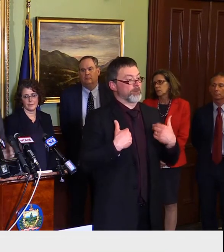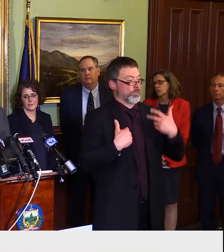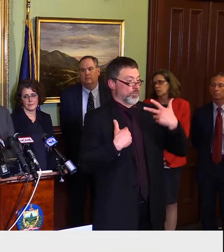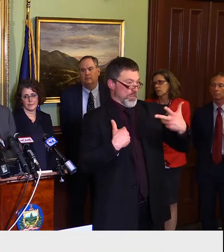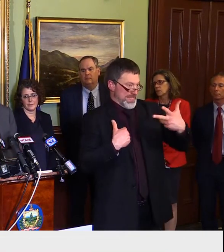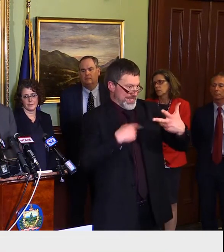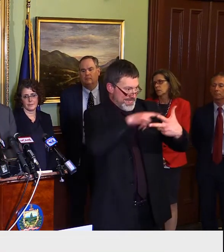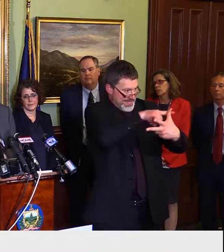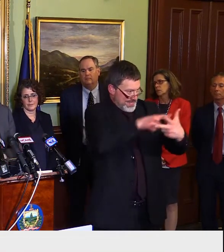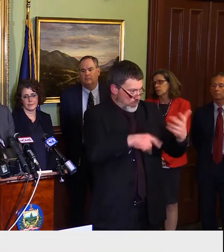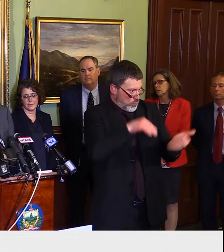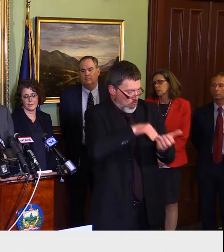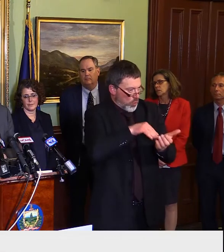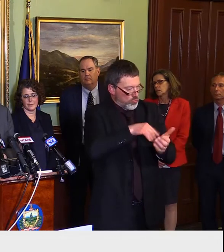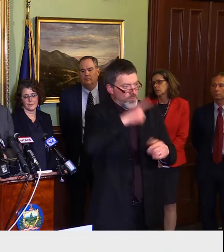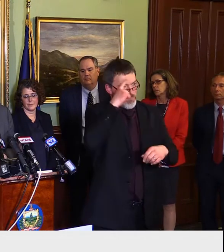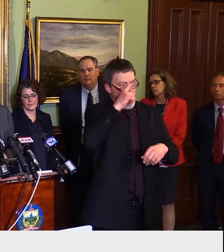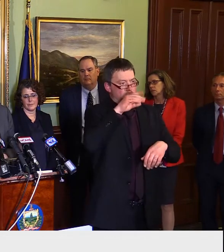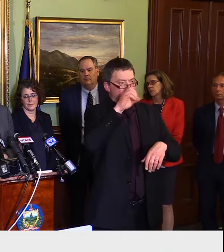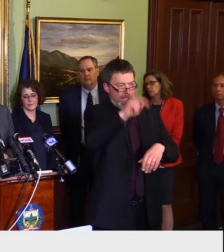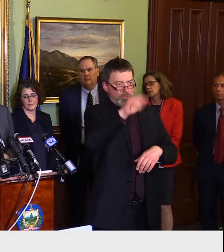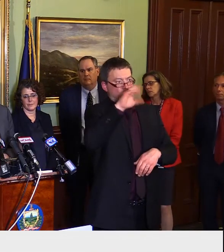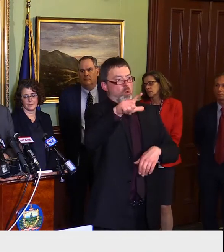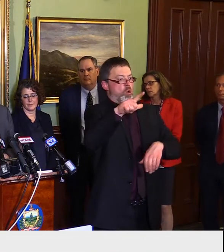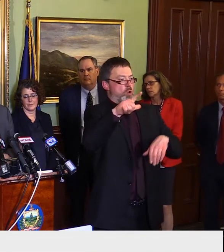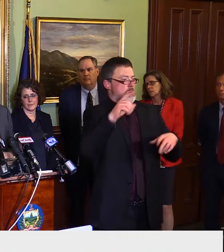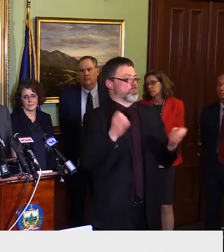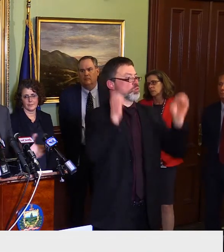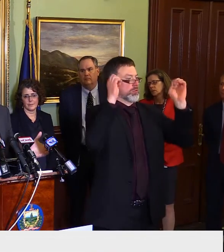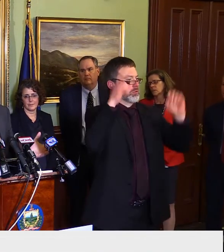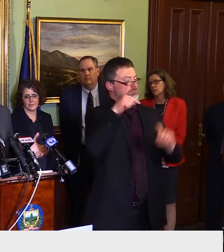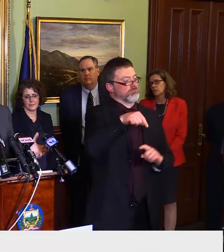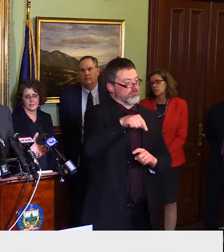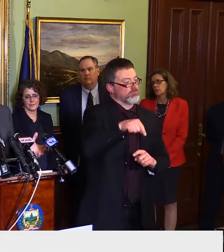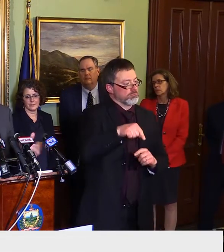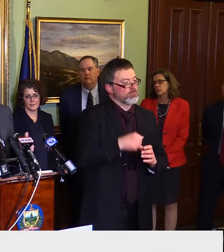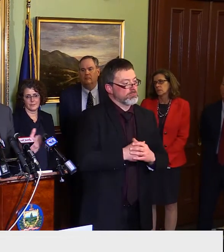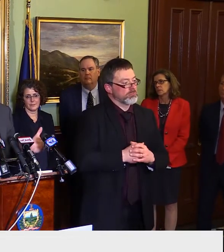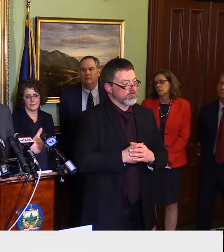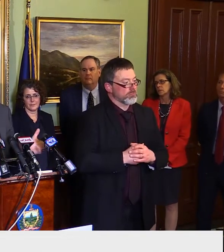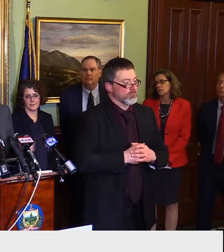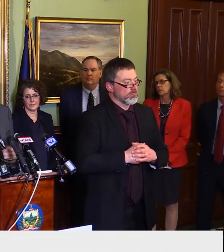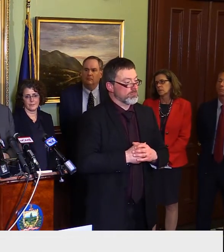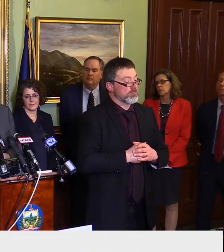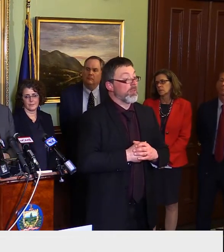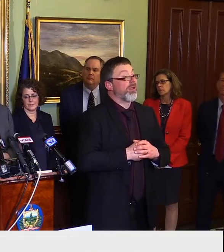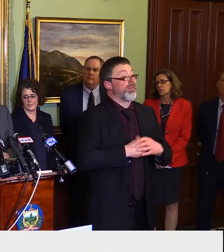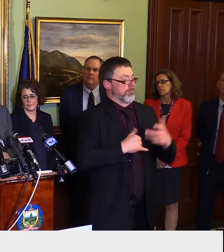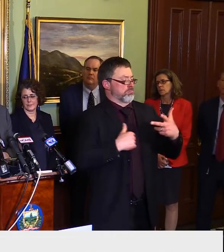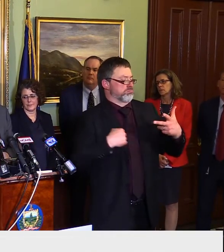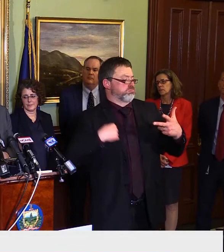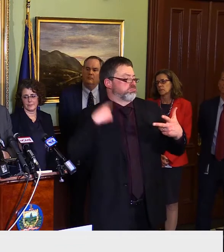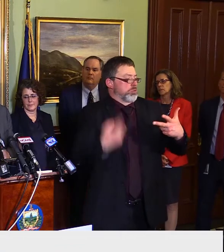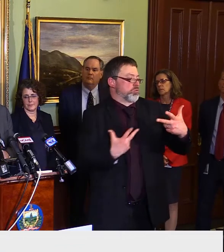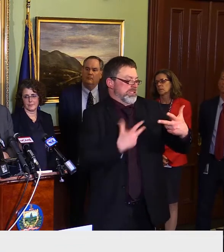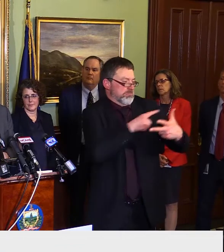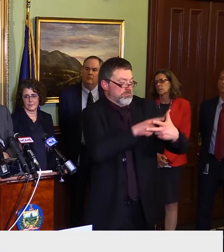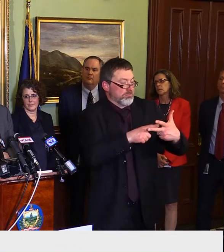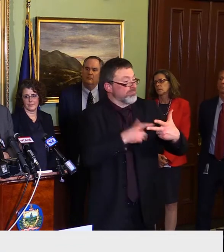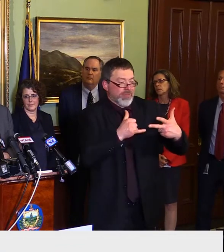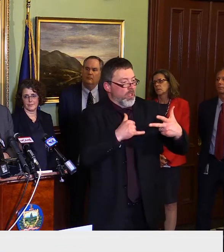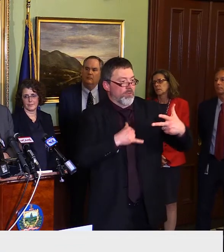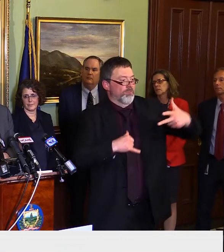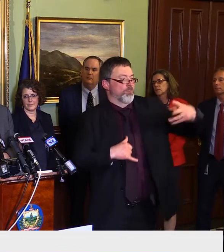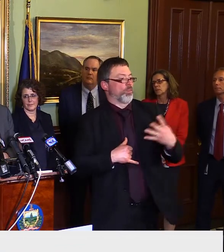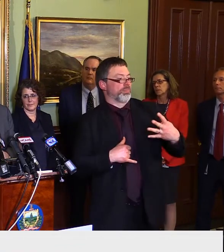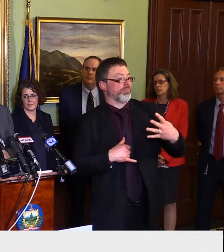working with the state to make sure that we have the capacity. Obviously, the best thing is as